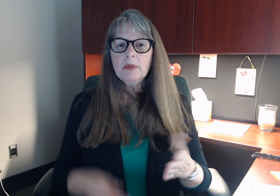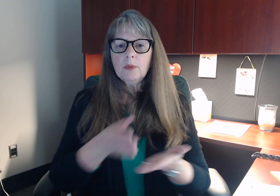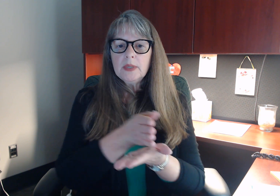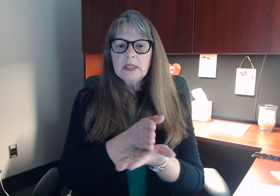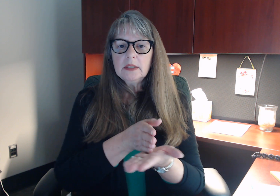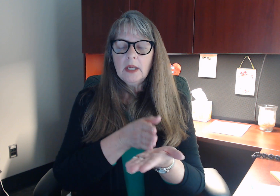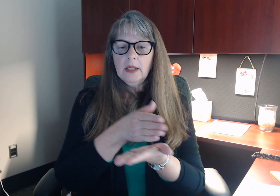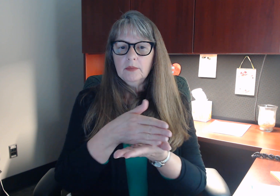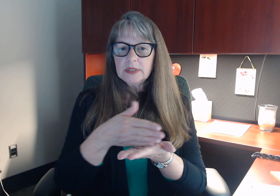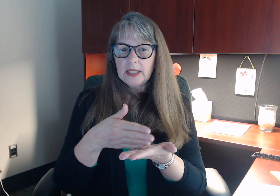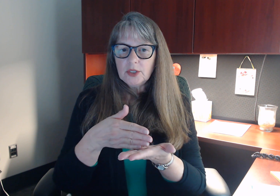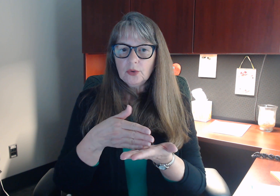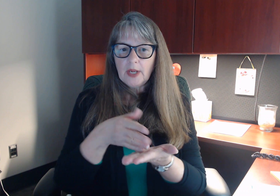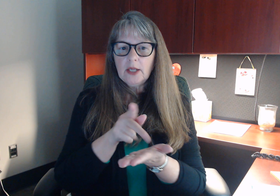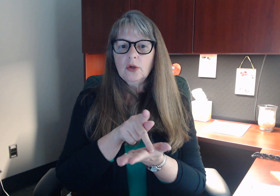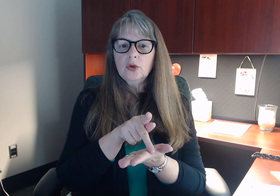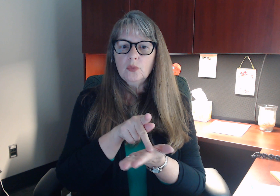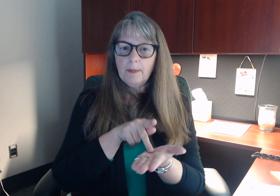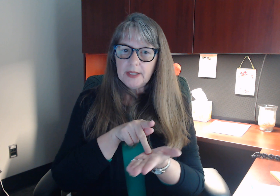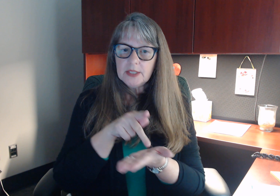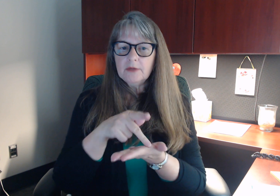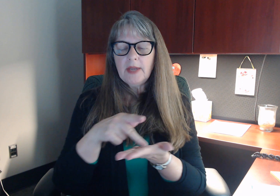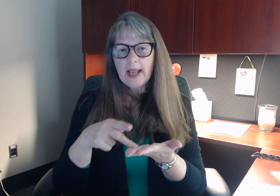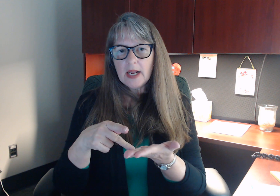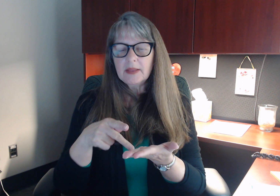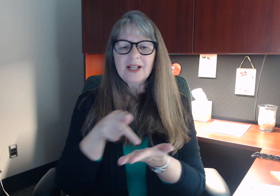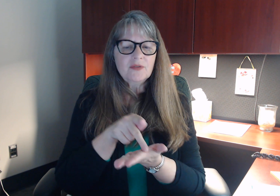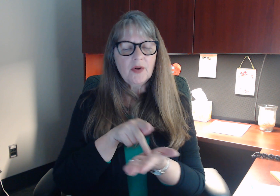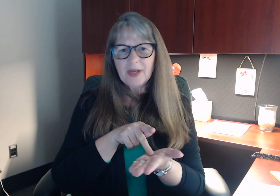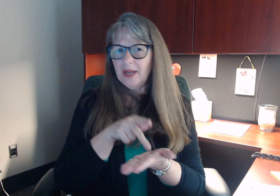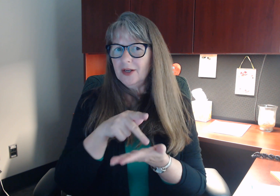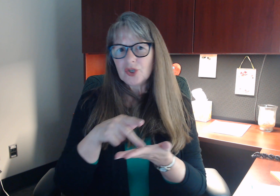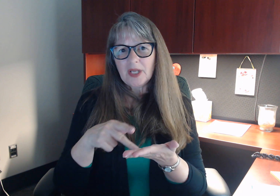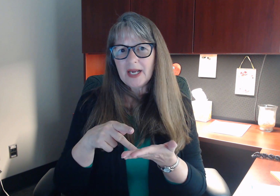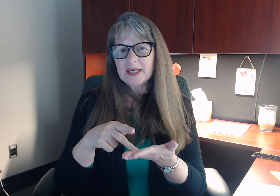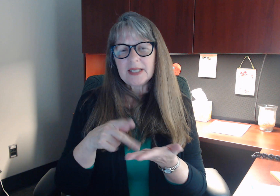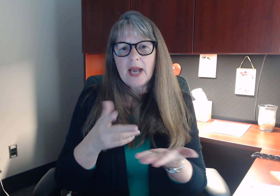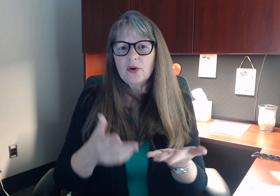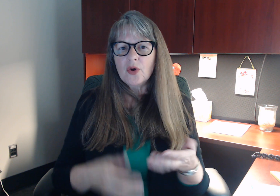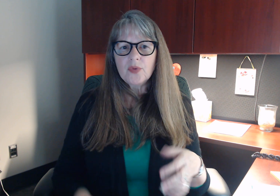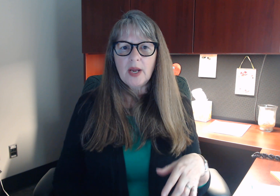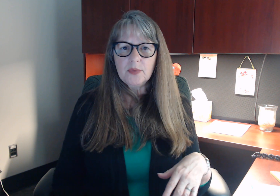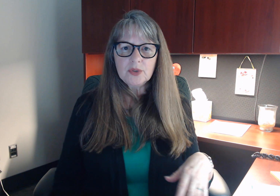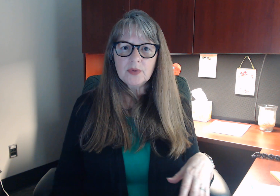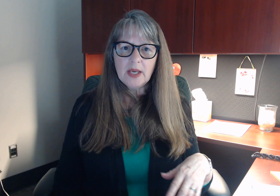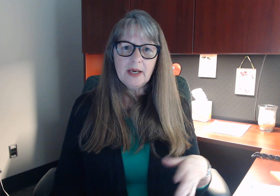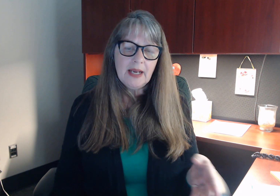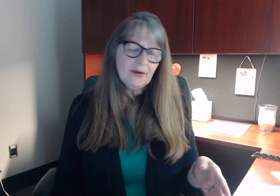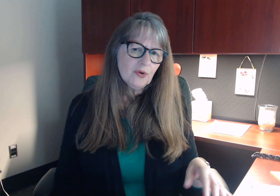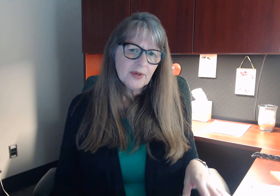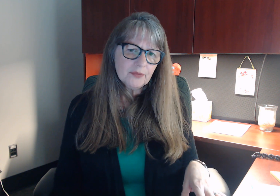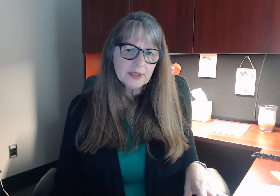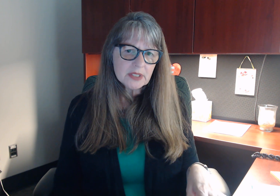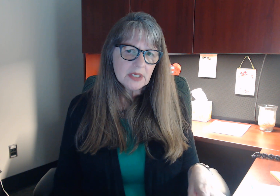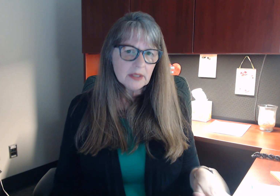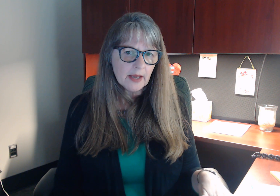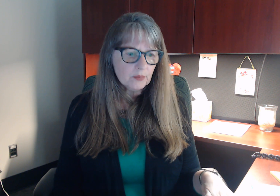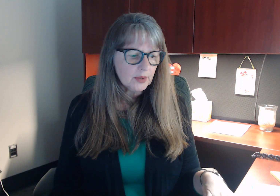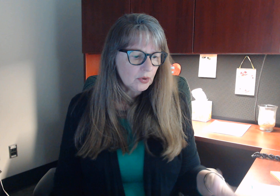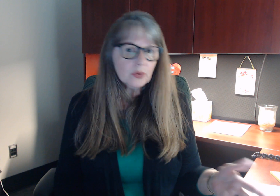We did slicing your cake. You could do a piece of cake. That's very initialized. I don't know that I would do that, and I don't know that I've really seen that, but you could